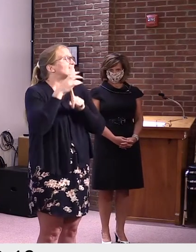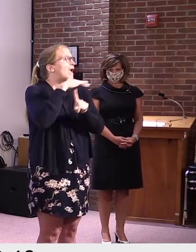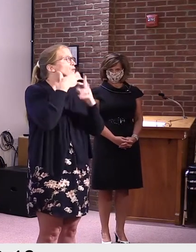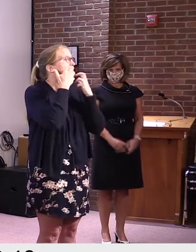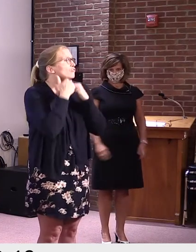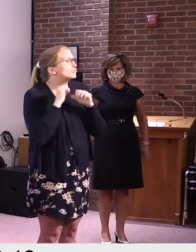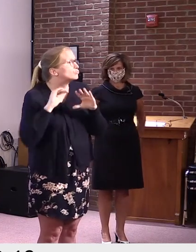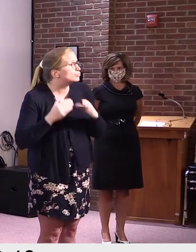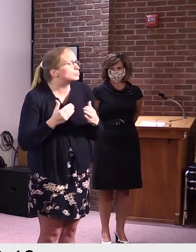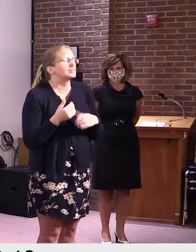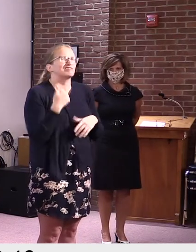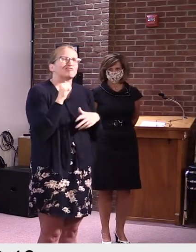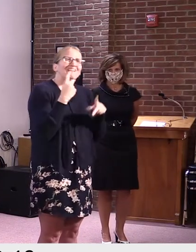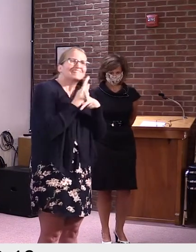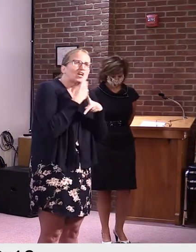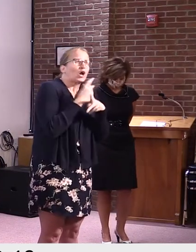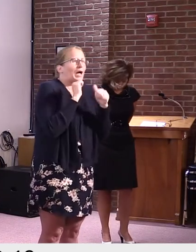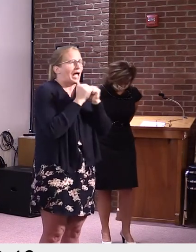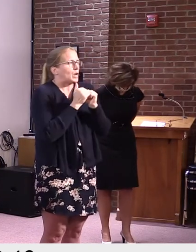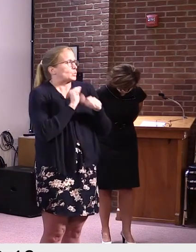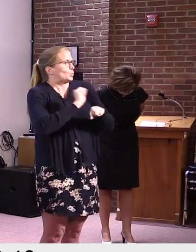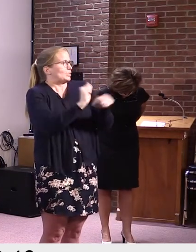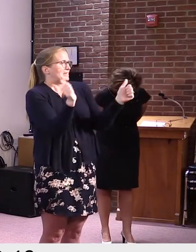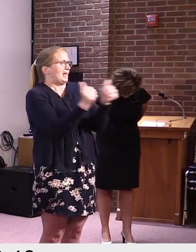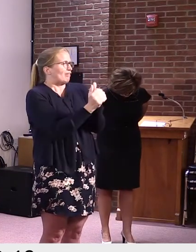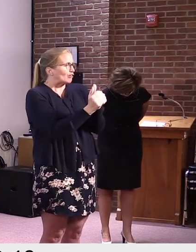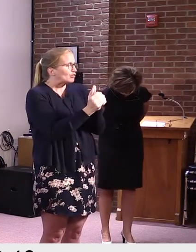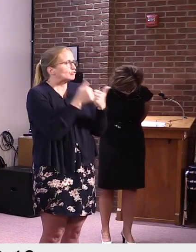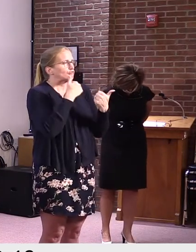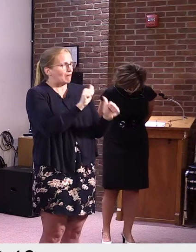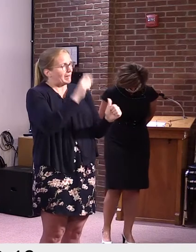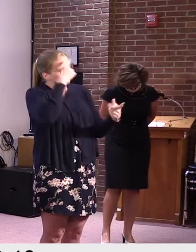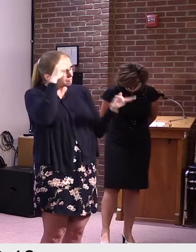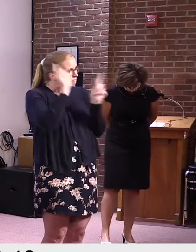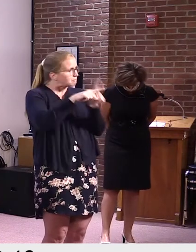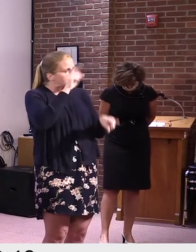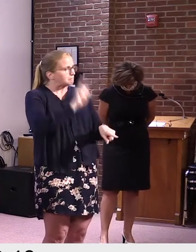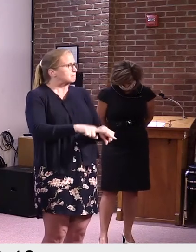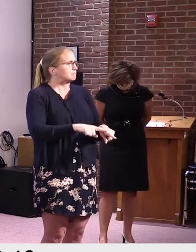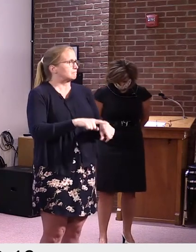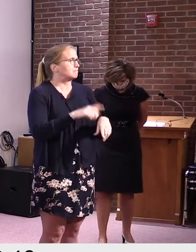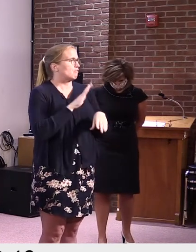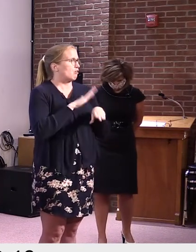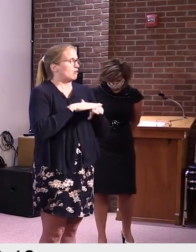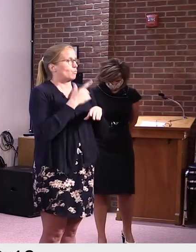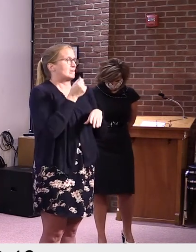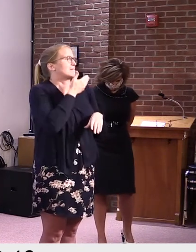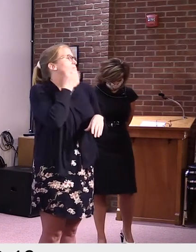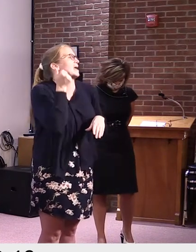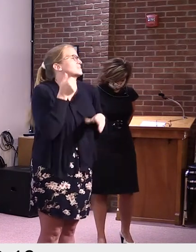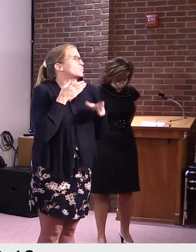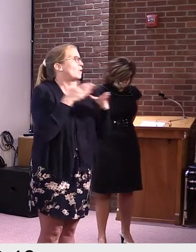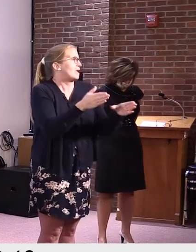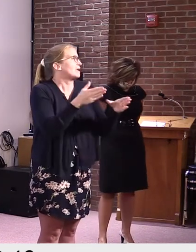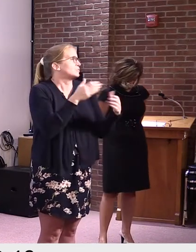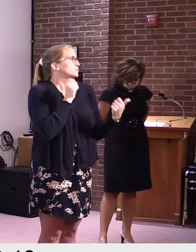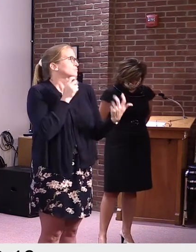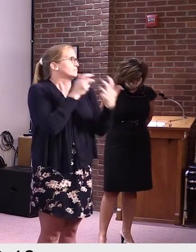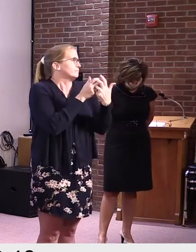Trying to find a way to work together to get common agreement on what what would work best for